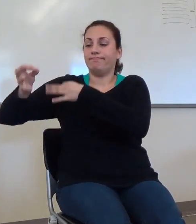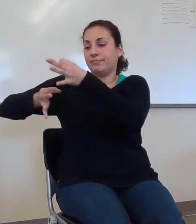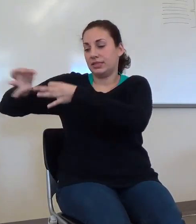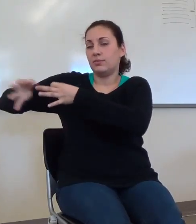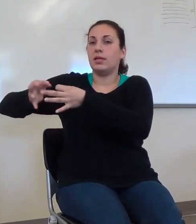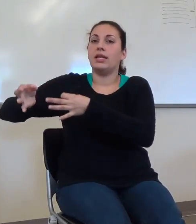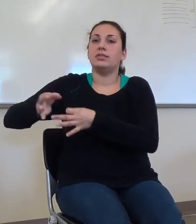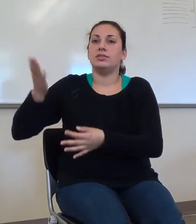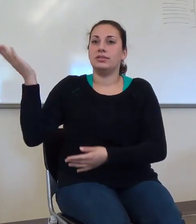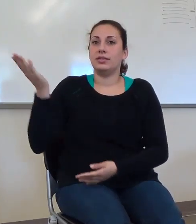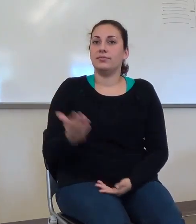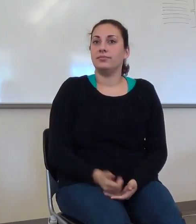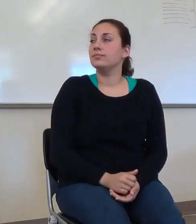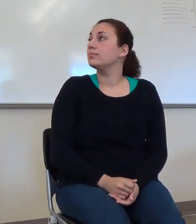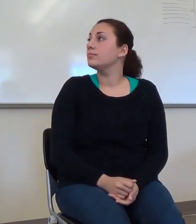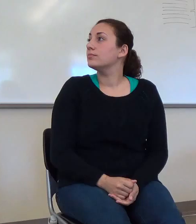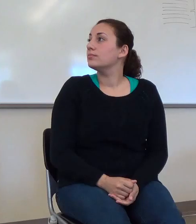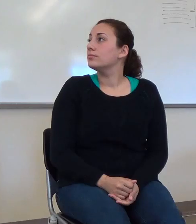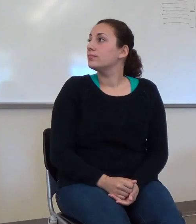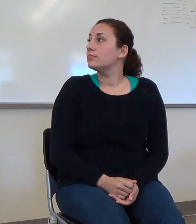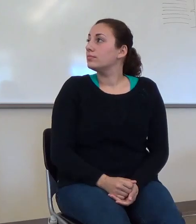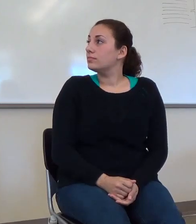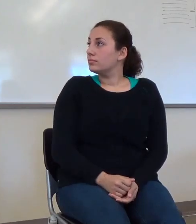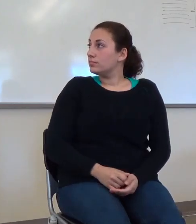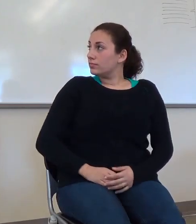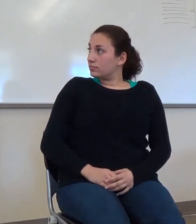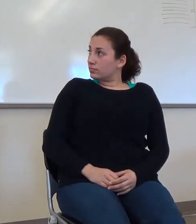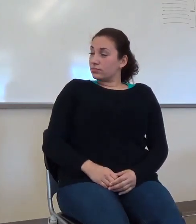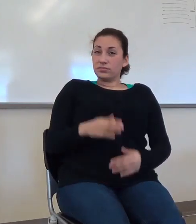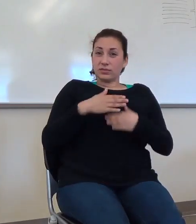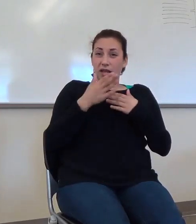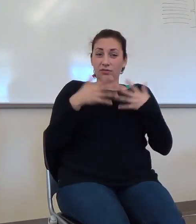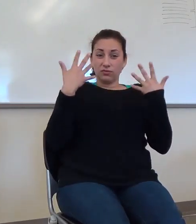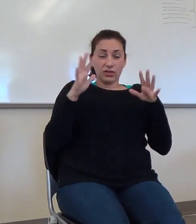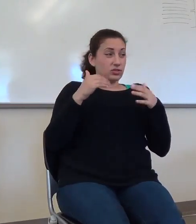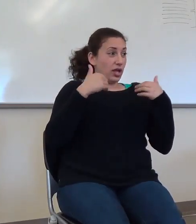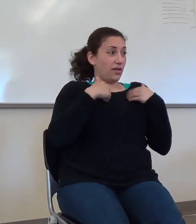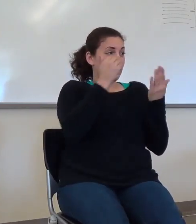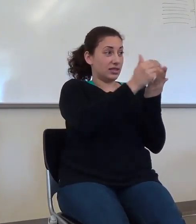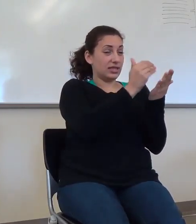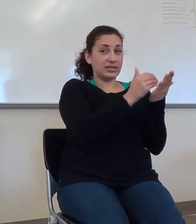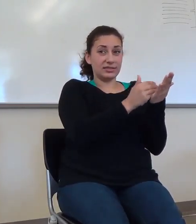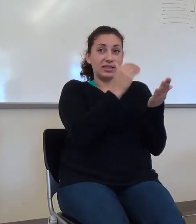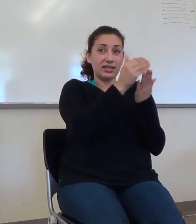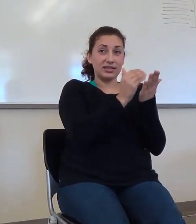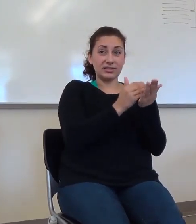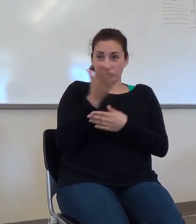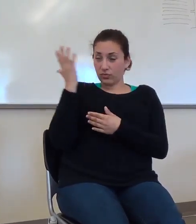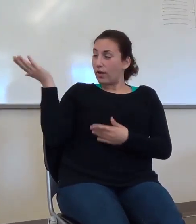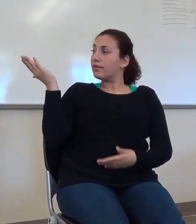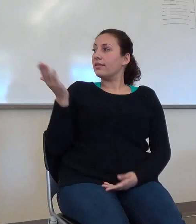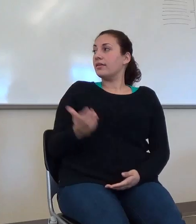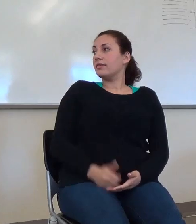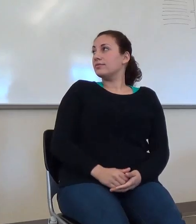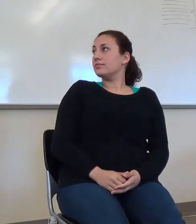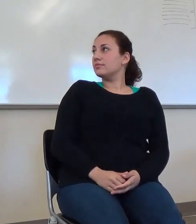Okay, you kind of, once you get something like this, the list is right in this sentence. Same thing